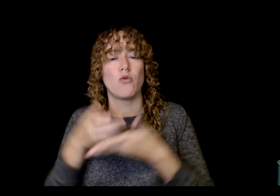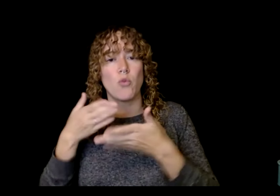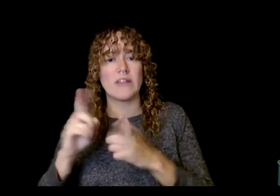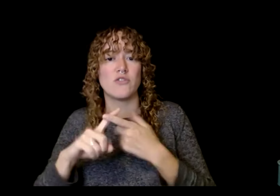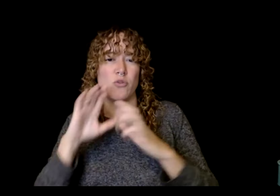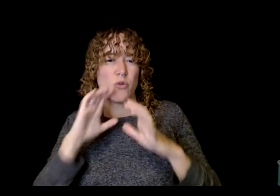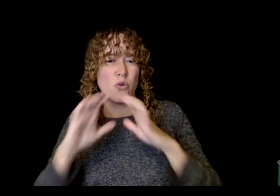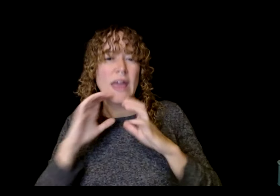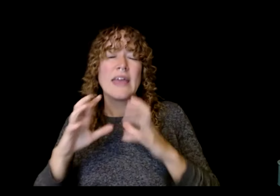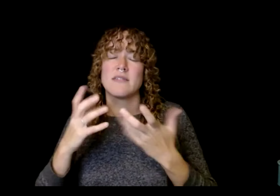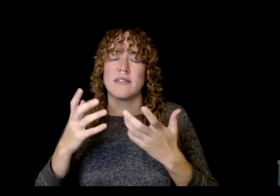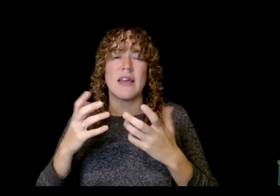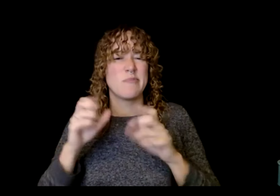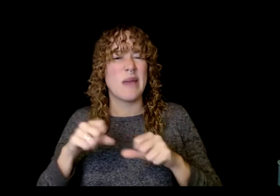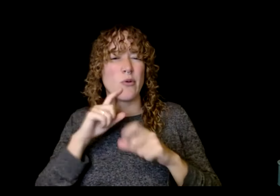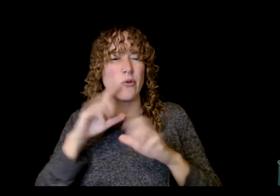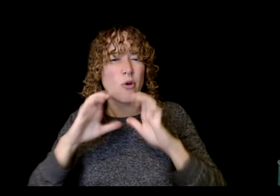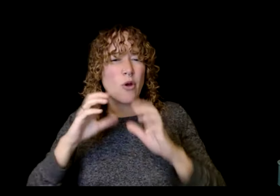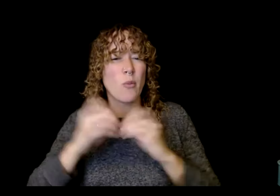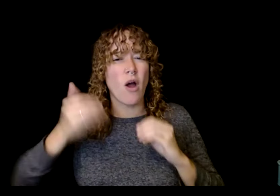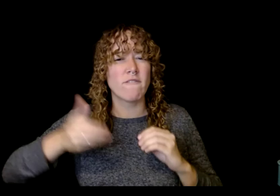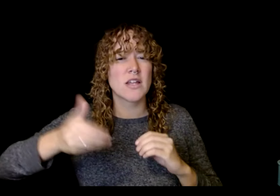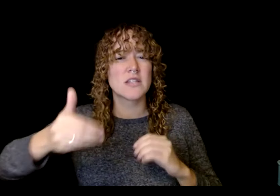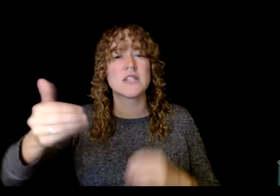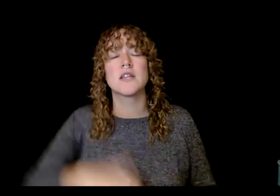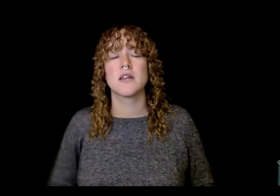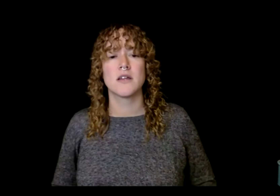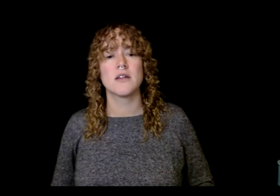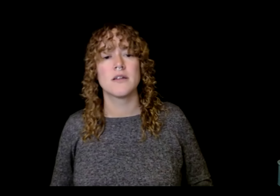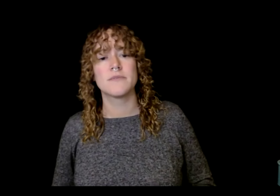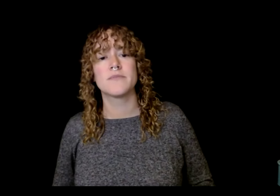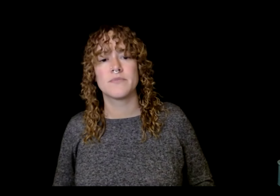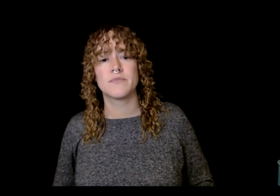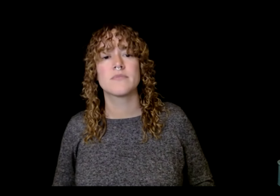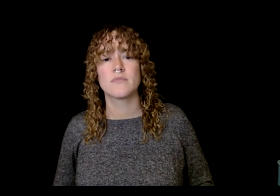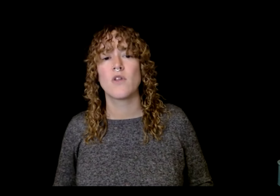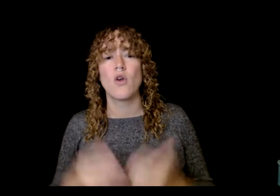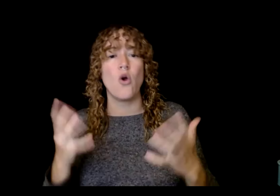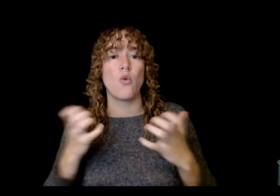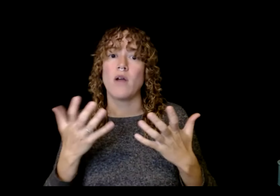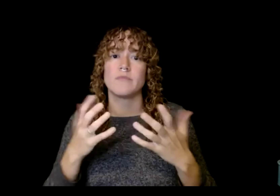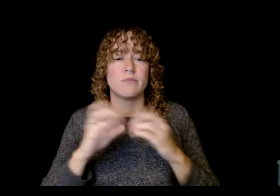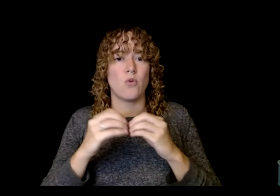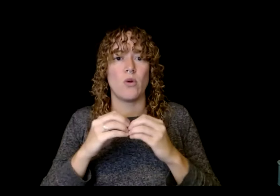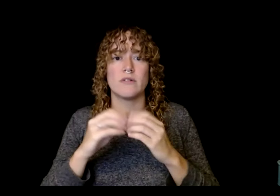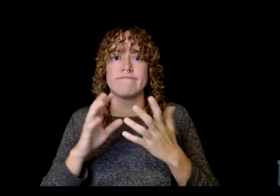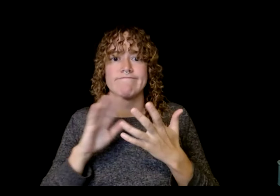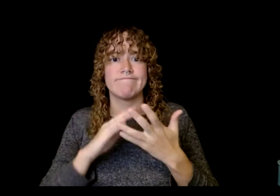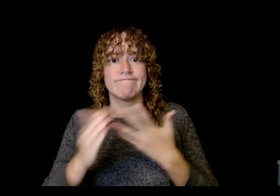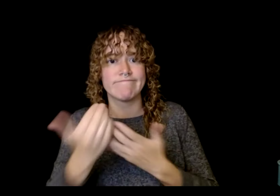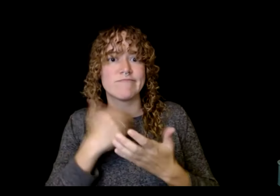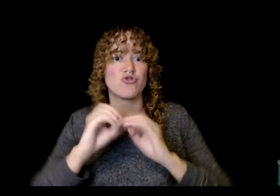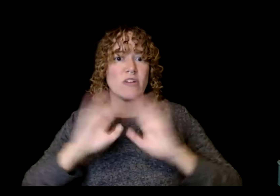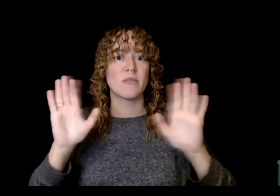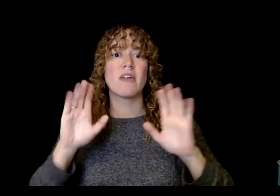more consistent basis, even if there aren't new updates, but to be able to be a bit more transparent about all the work that is happening. There's an